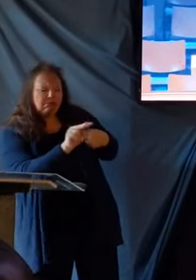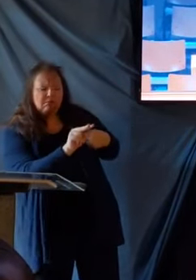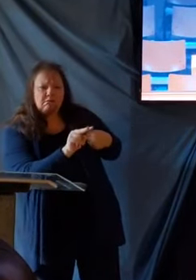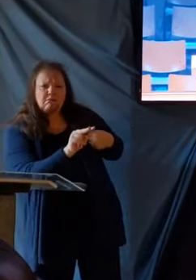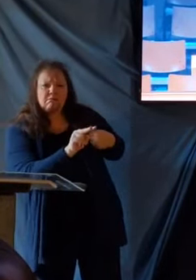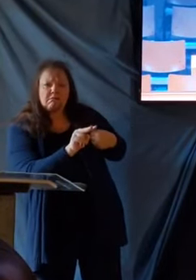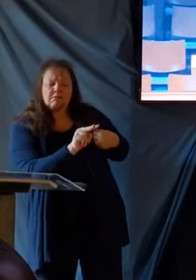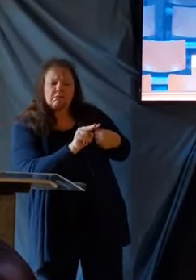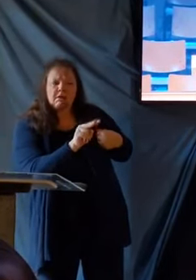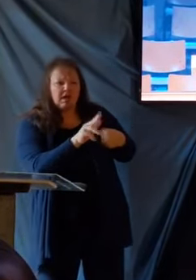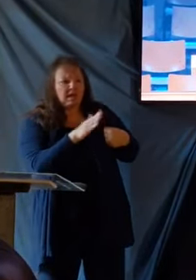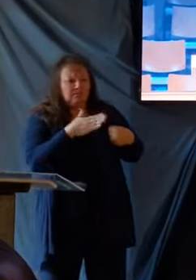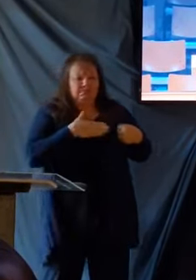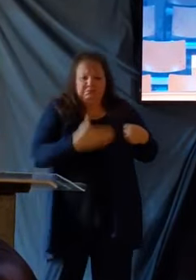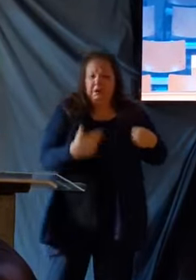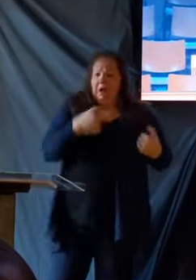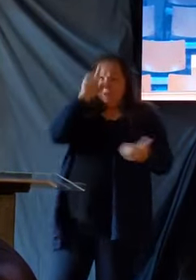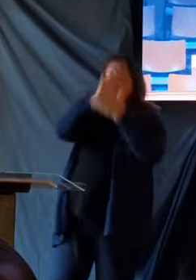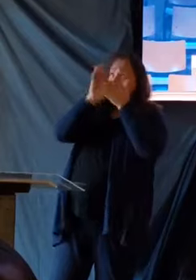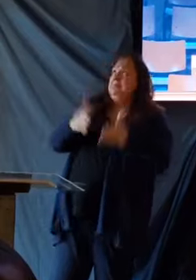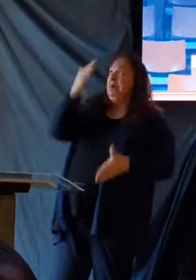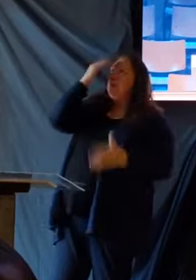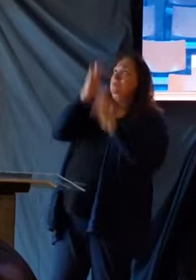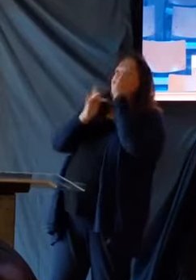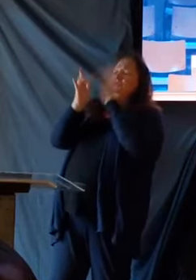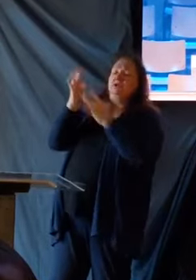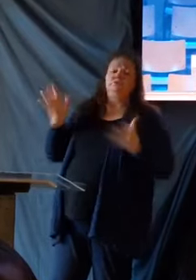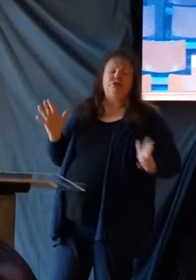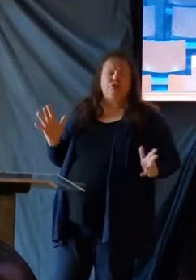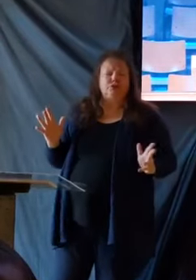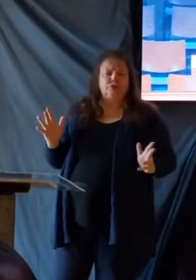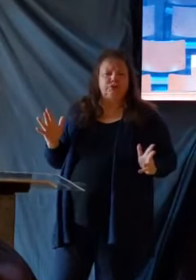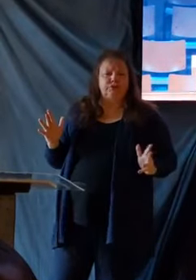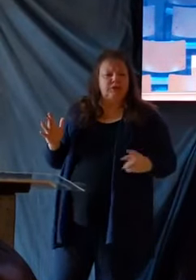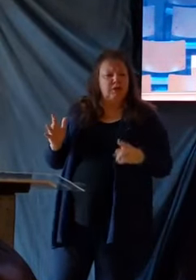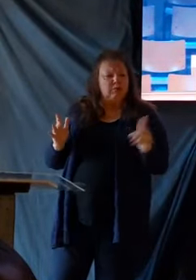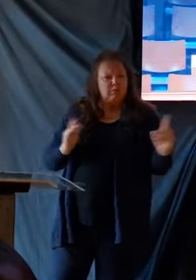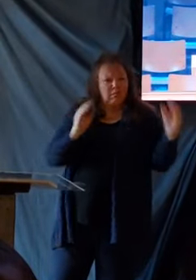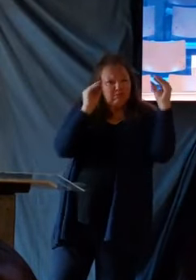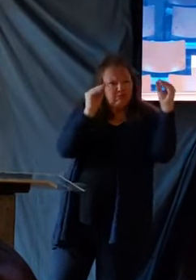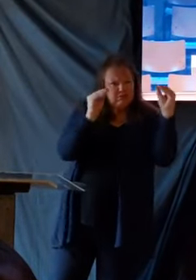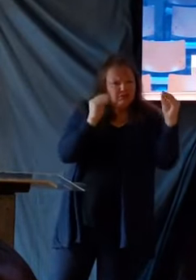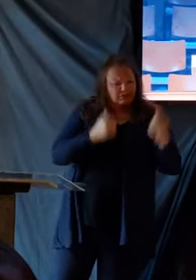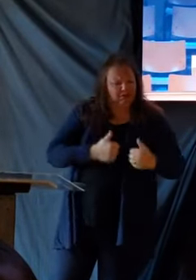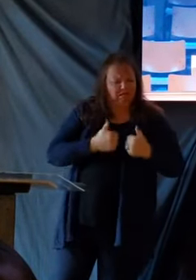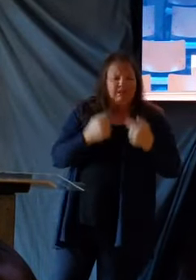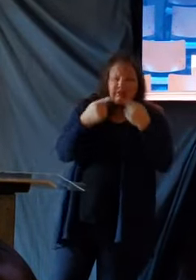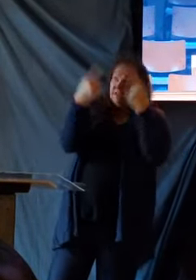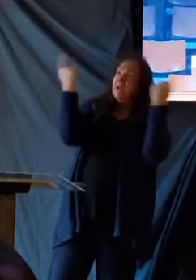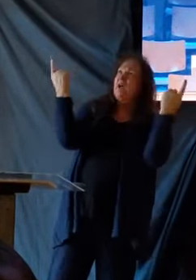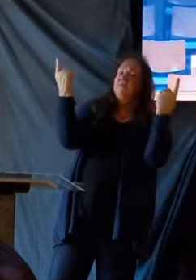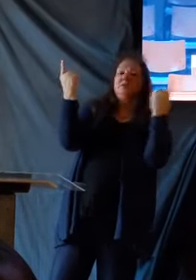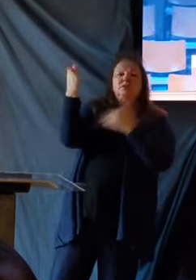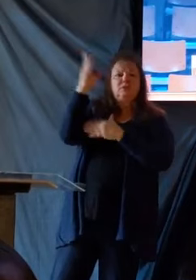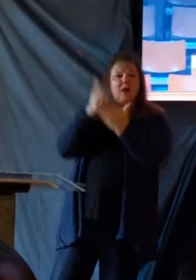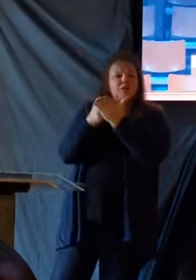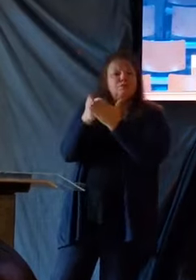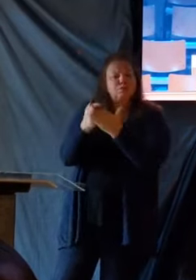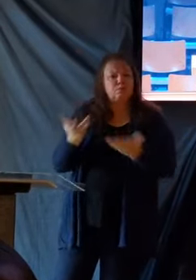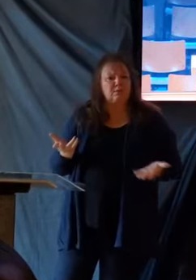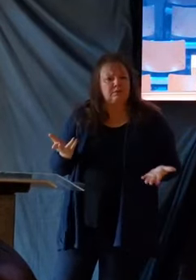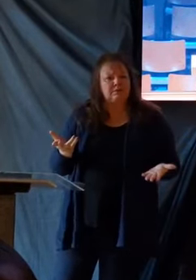church, profess to be believers, that are teaching and living contrary to the truth of